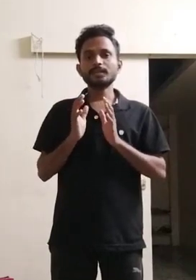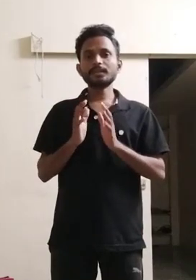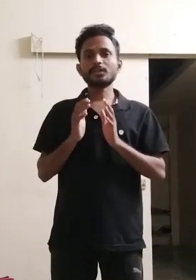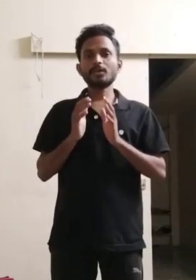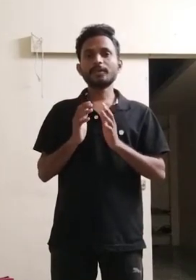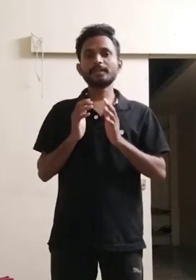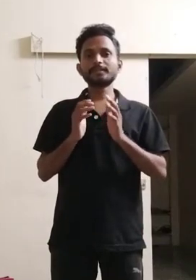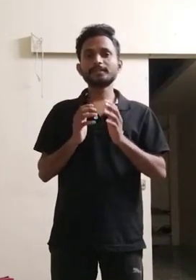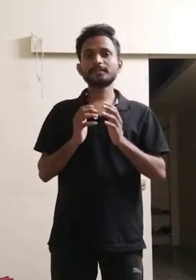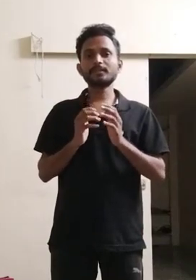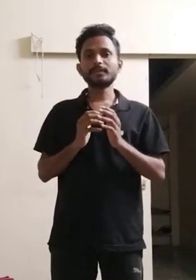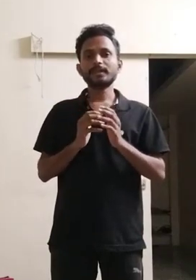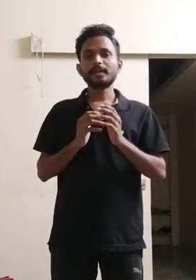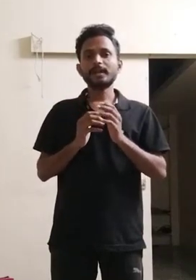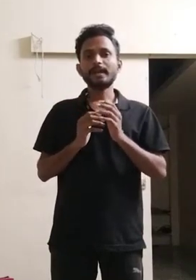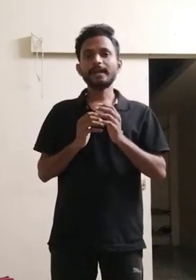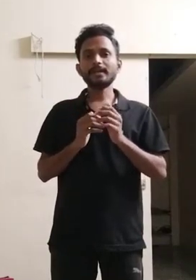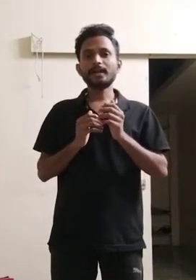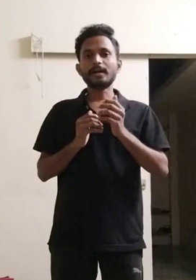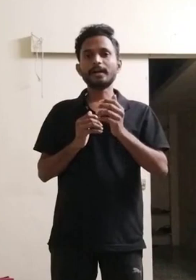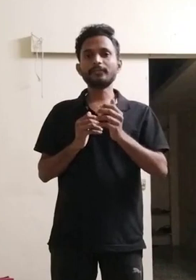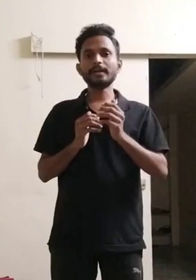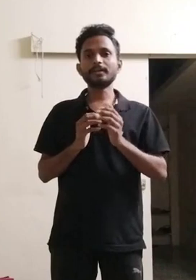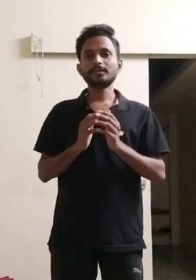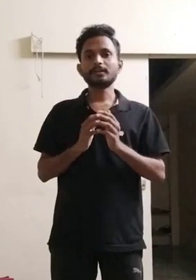Each operating system and hardware